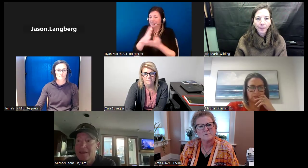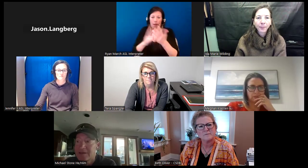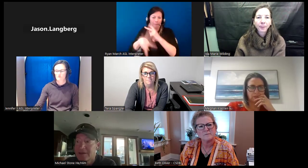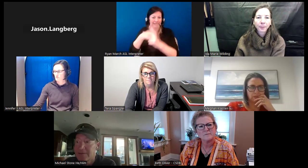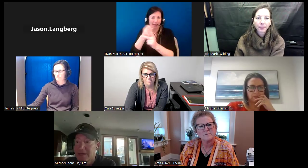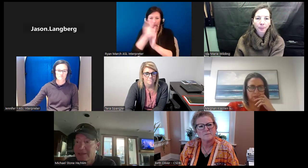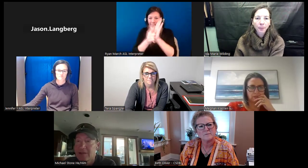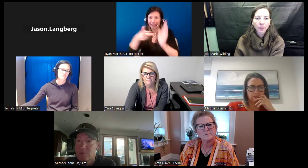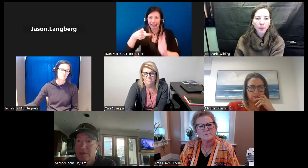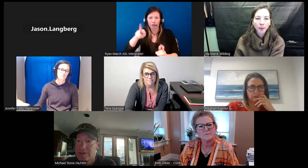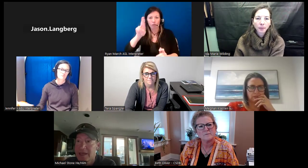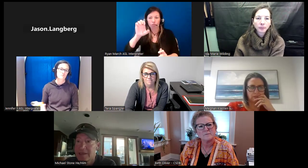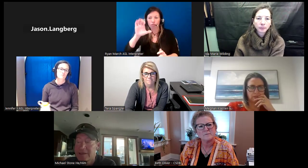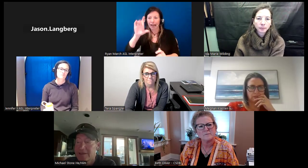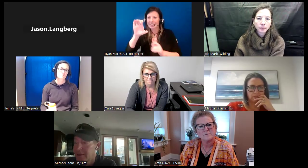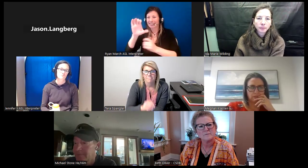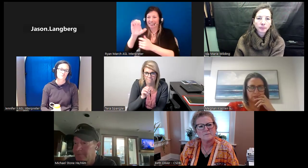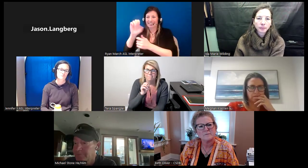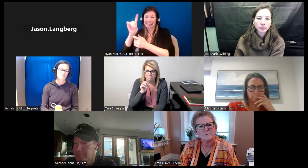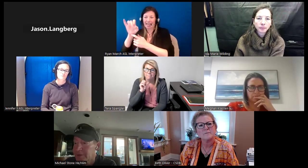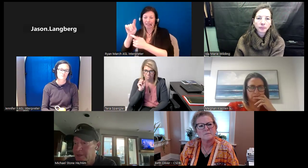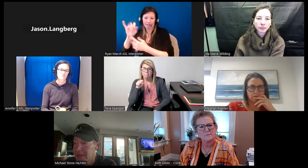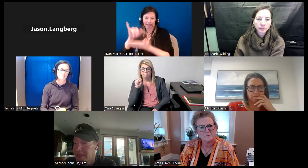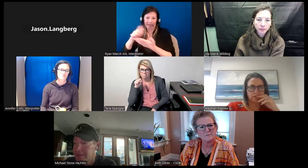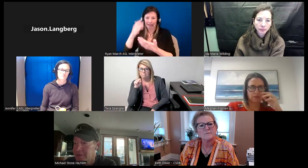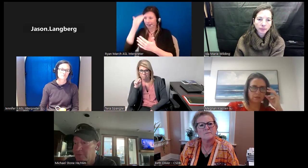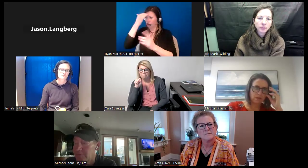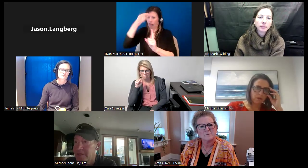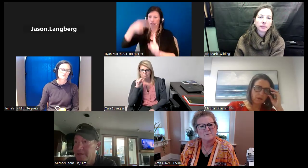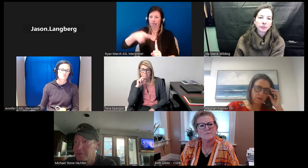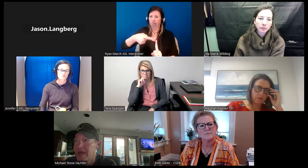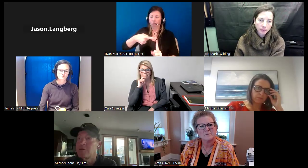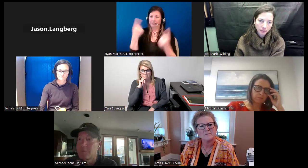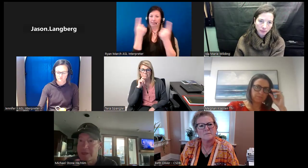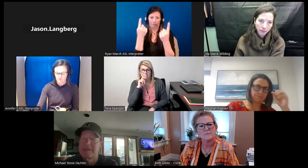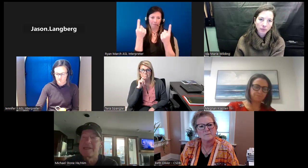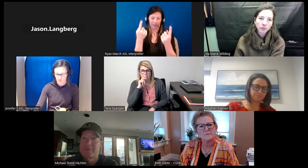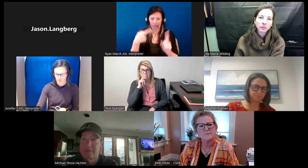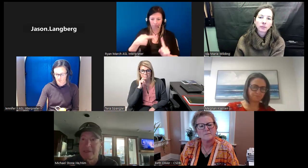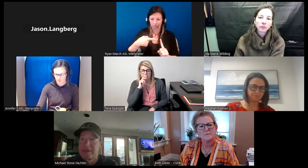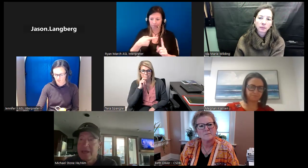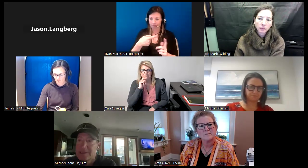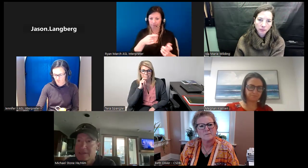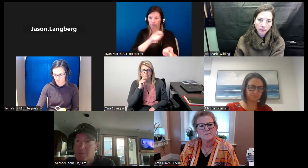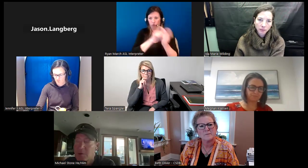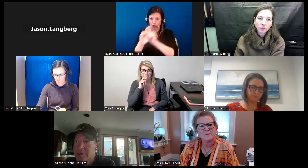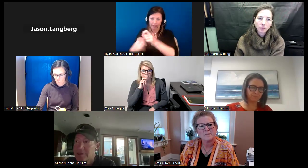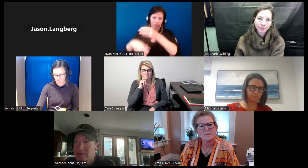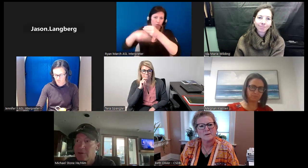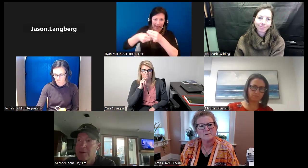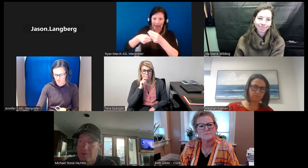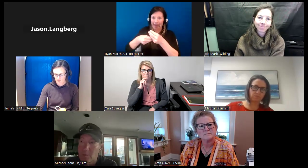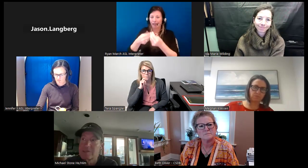and an acknowledgement, and it would have had to have been adapted at some